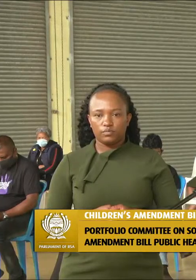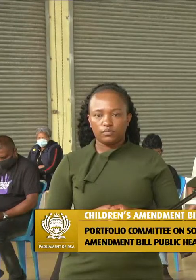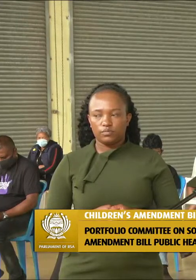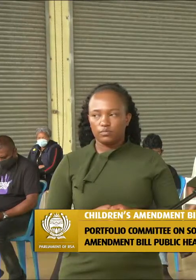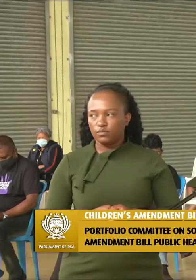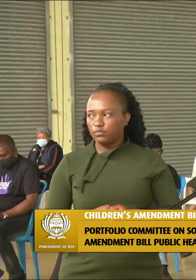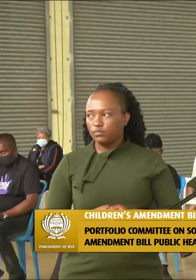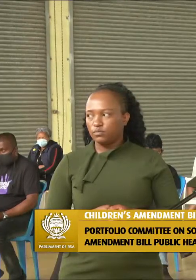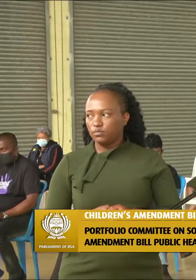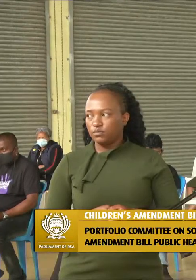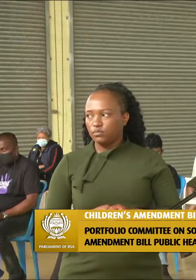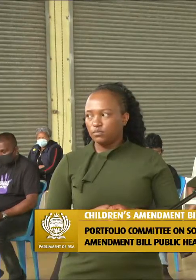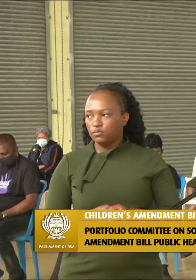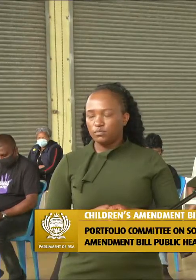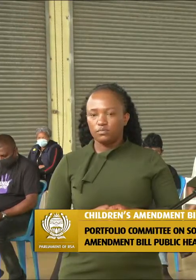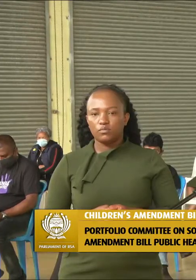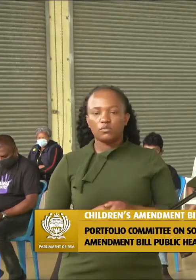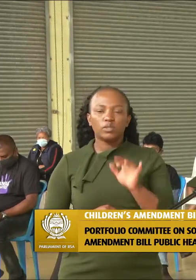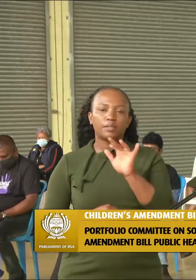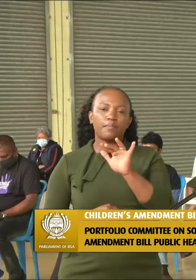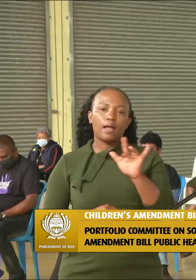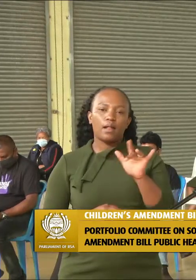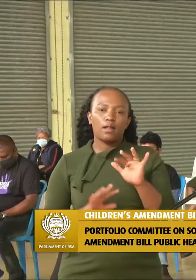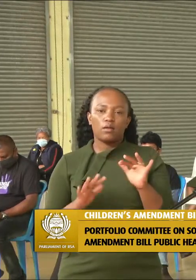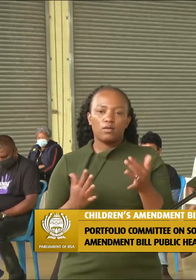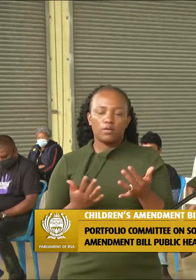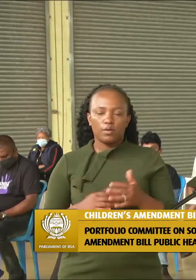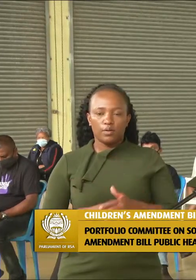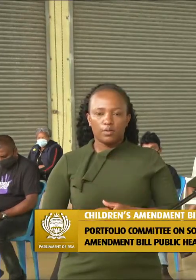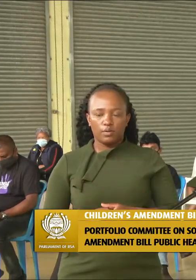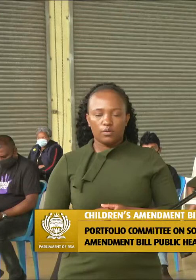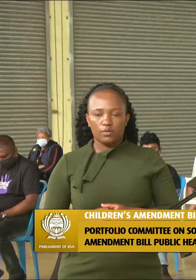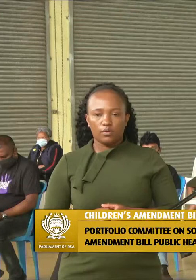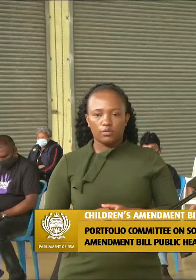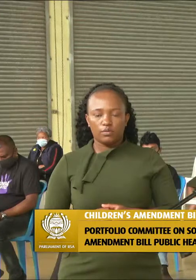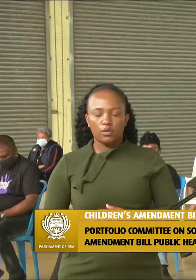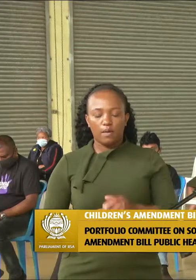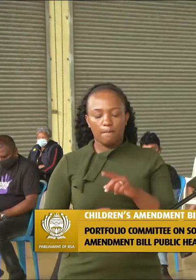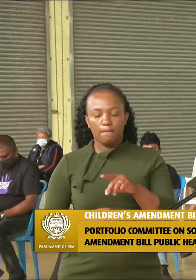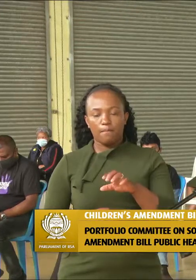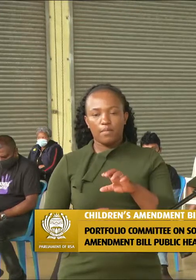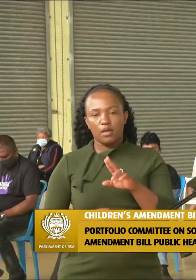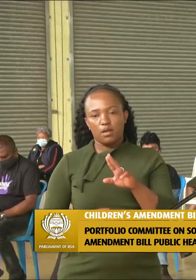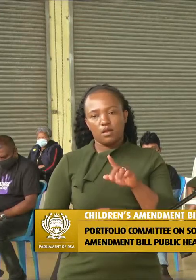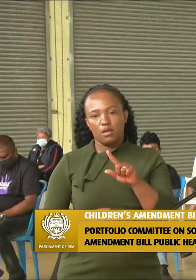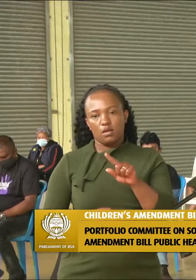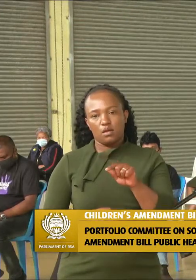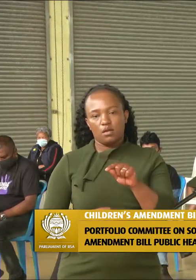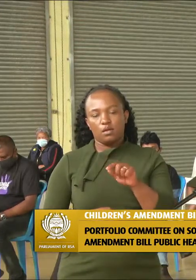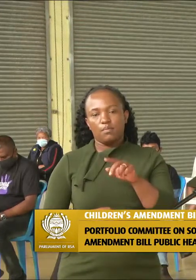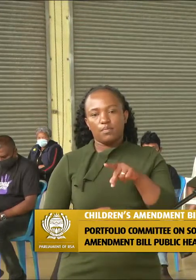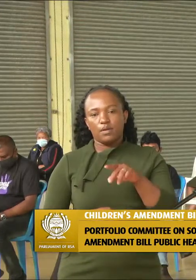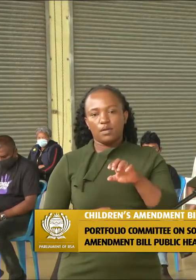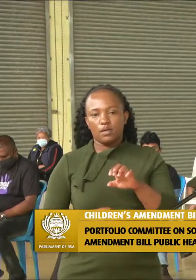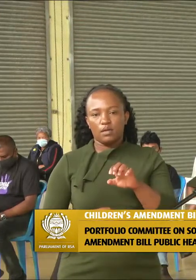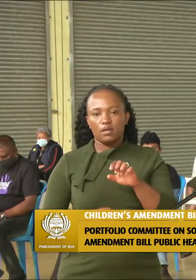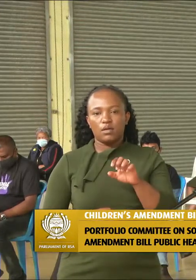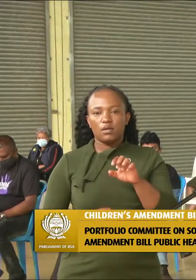How do you spell Petunia? Ulispela kanjani leli gama elithi Petunia?